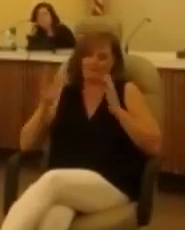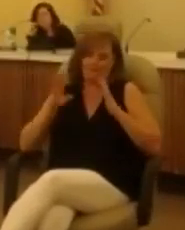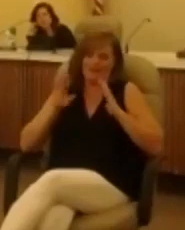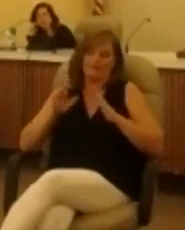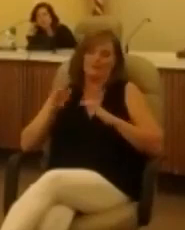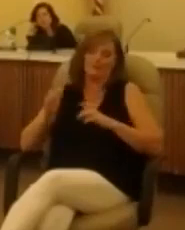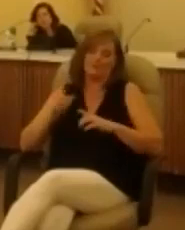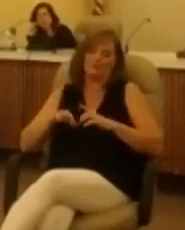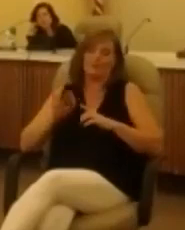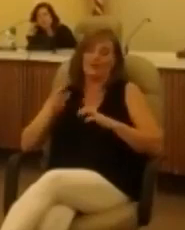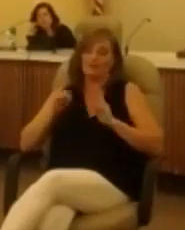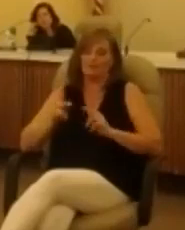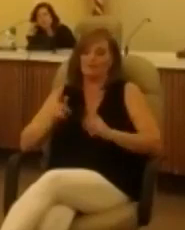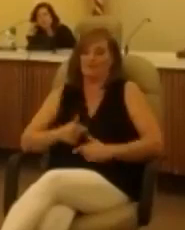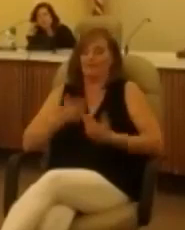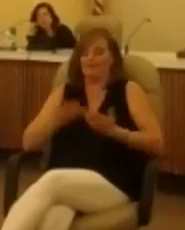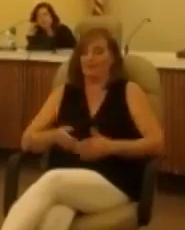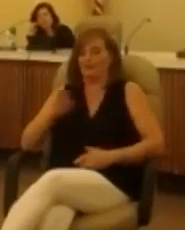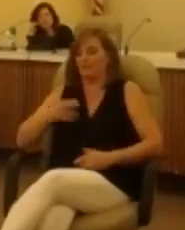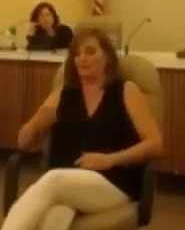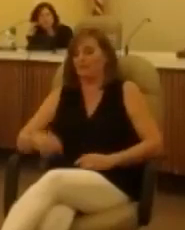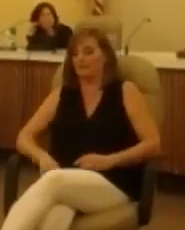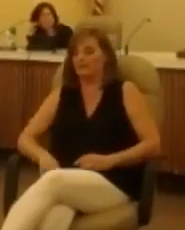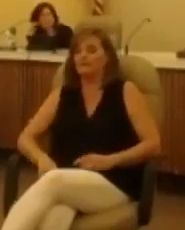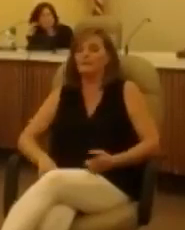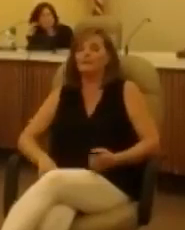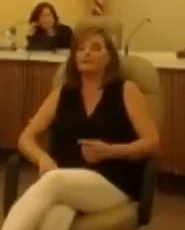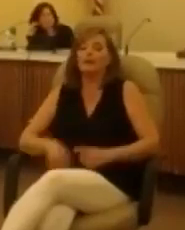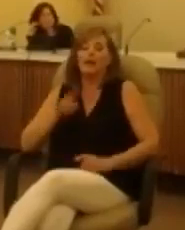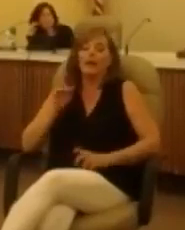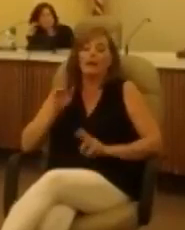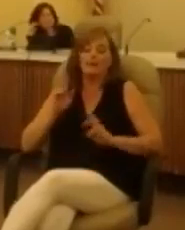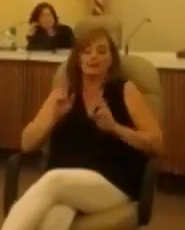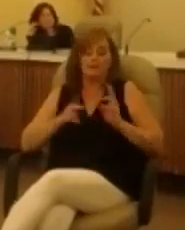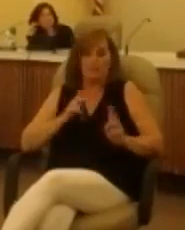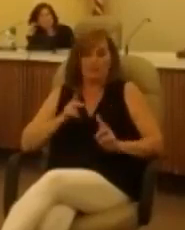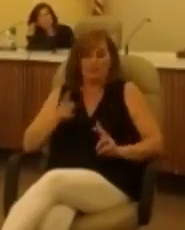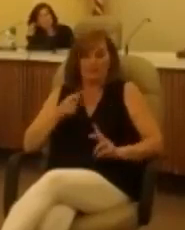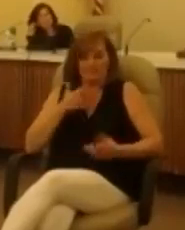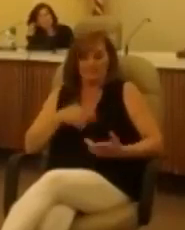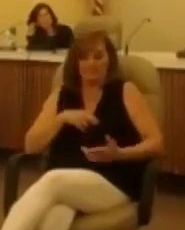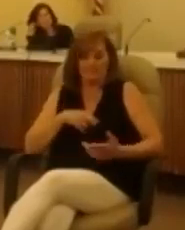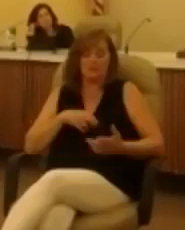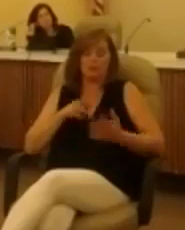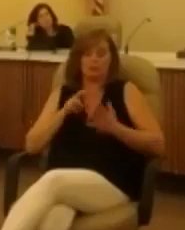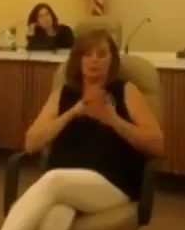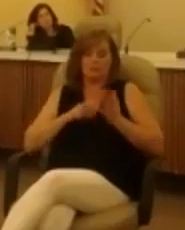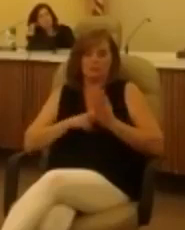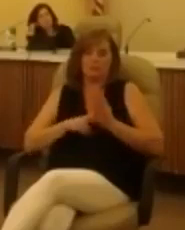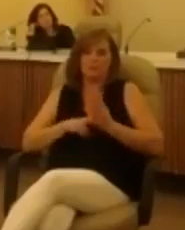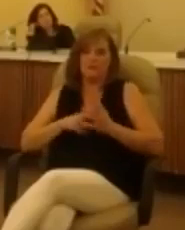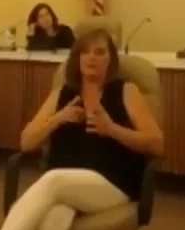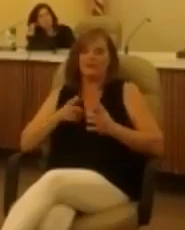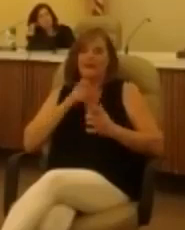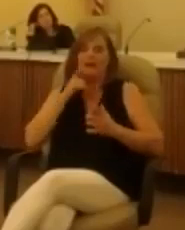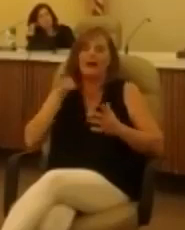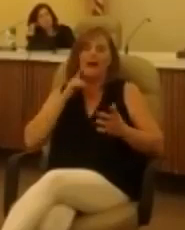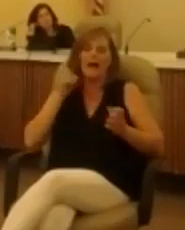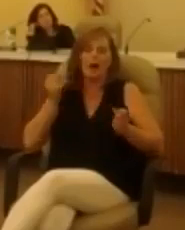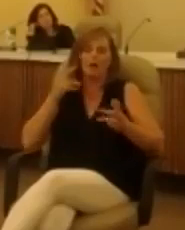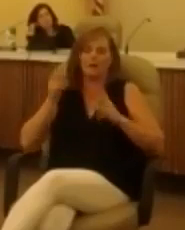that can't come that registered call and cancel so it opens up space for somebody else? Or how booked were you, Pam?